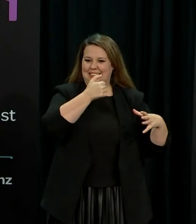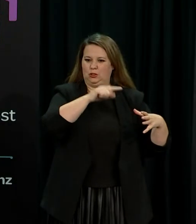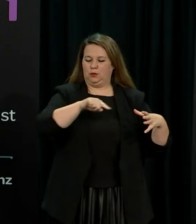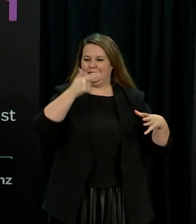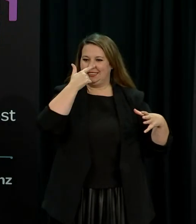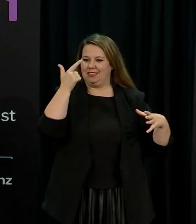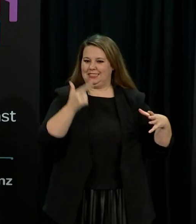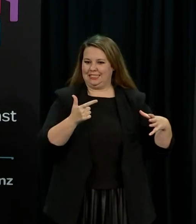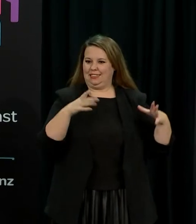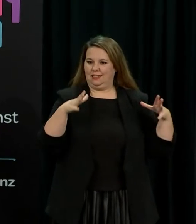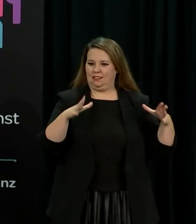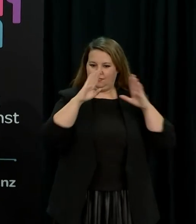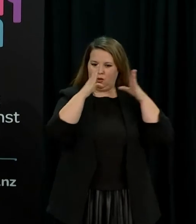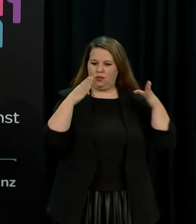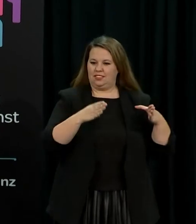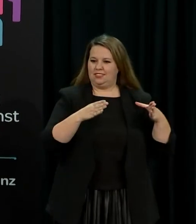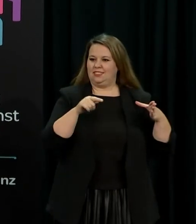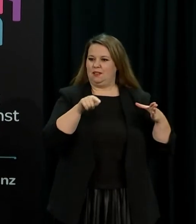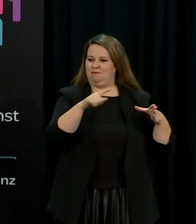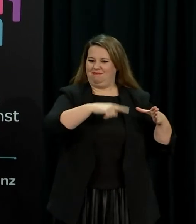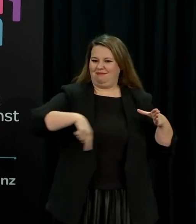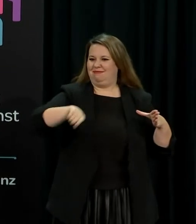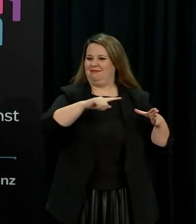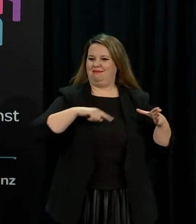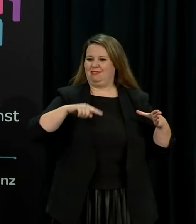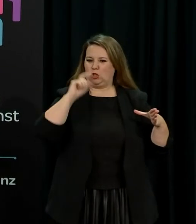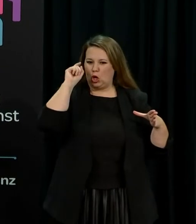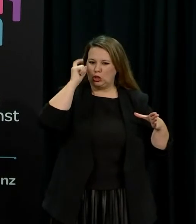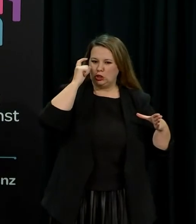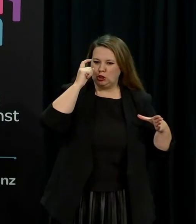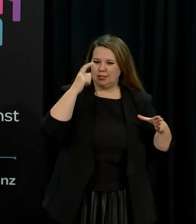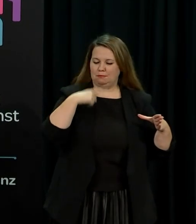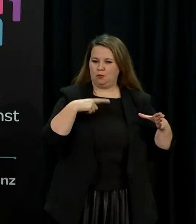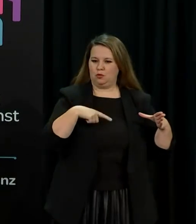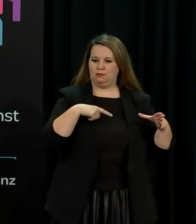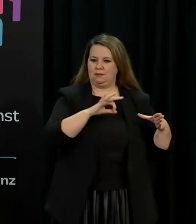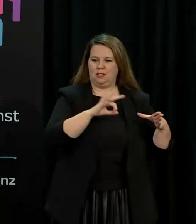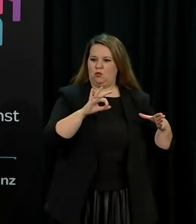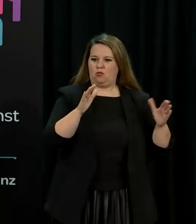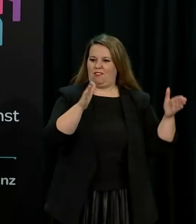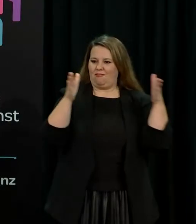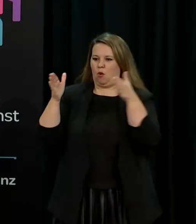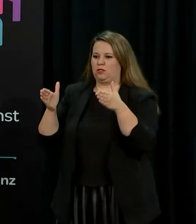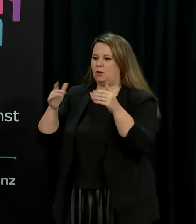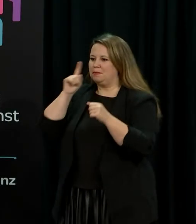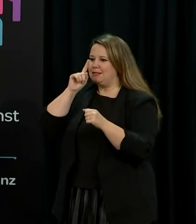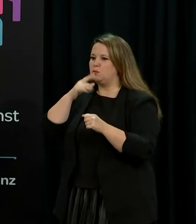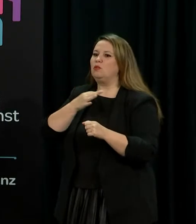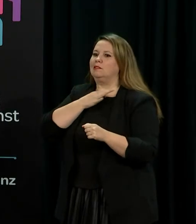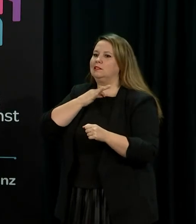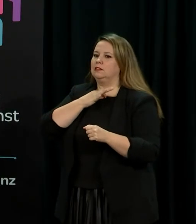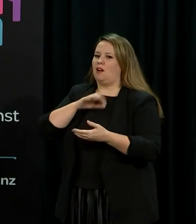focus from boosting the more vulnerable? Yeah, I'll just make a brief comment and then I'll get Dr. Bloomfield to comment on the specific age